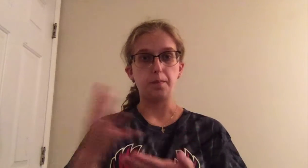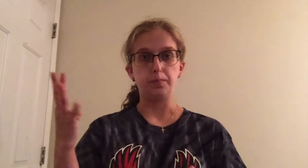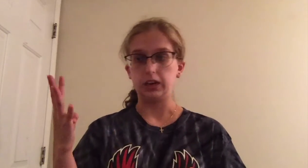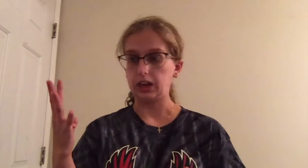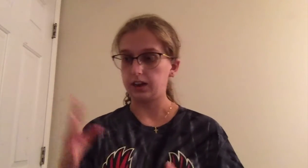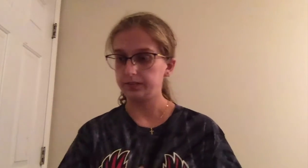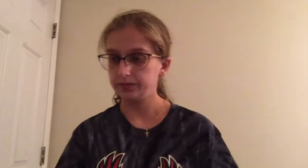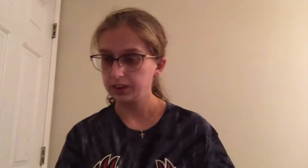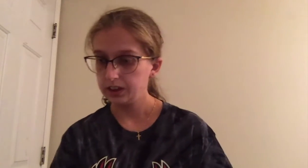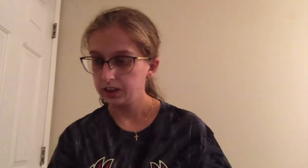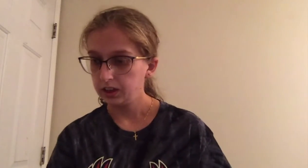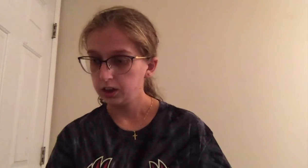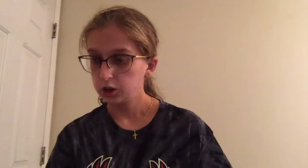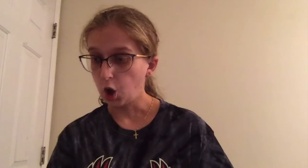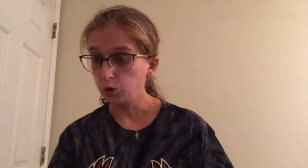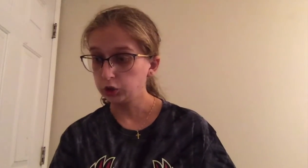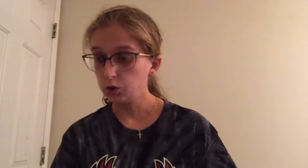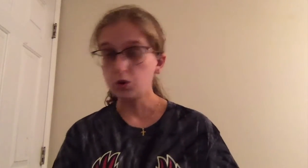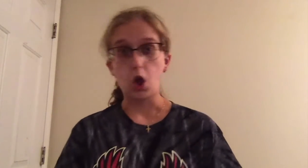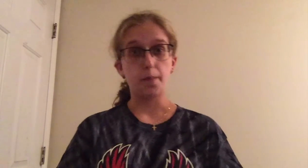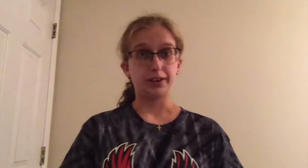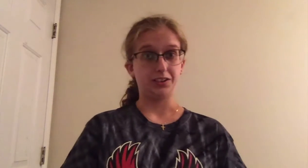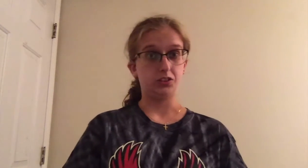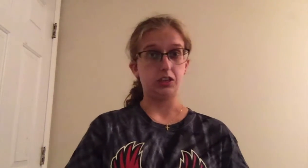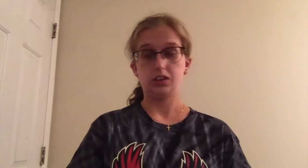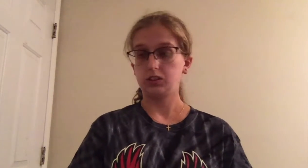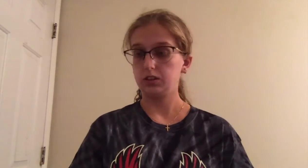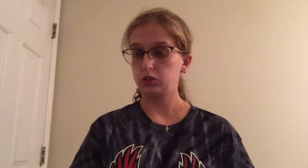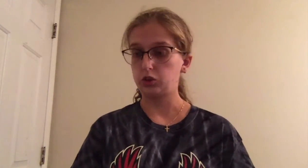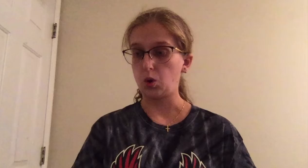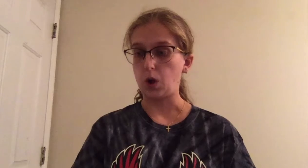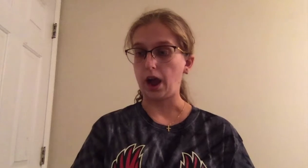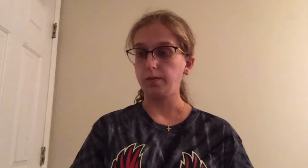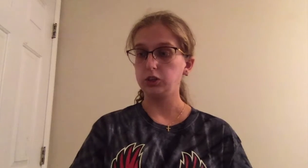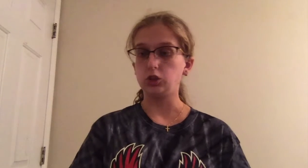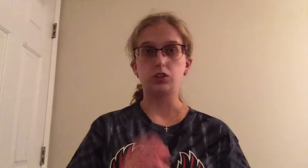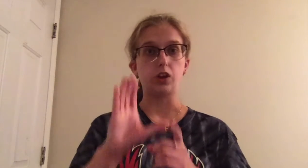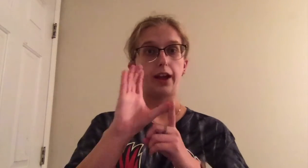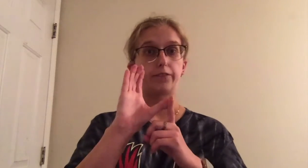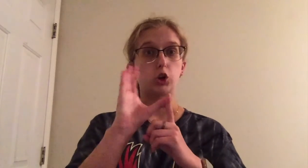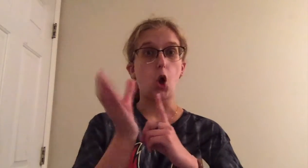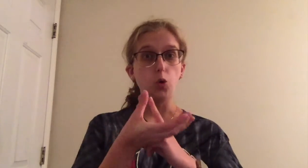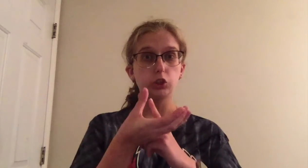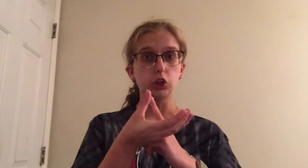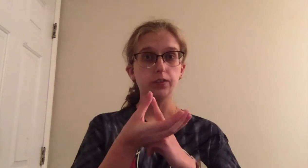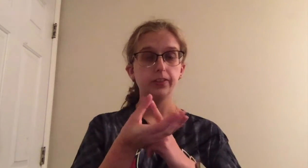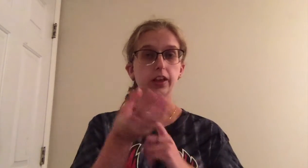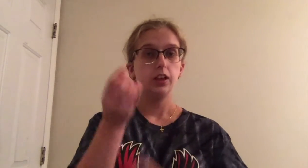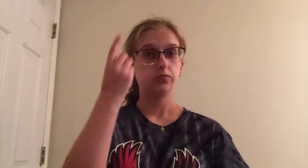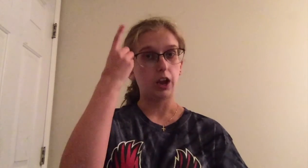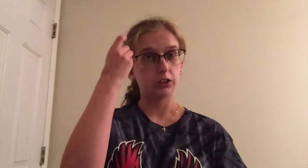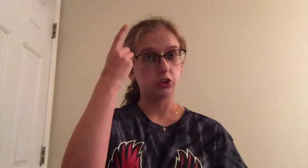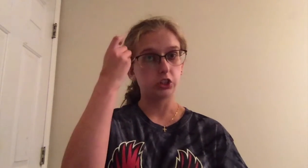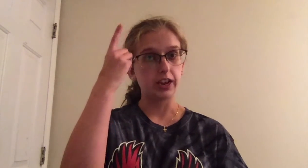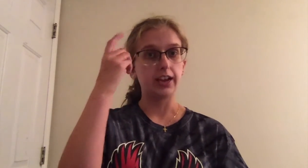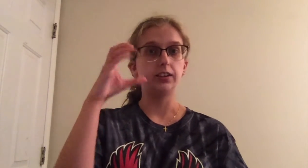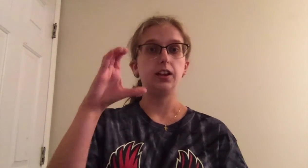media. Cultural competencies. So I would do the sign for culture, understand, and